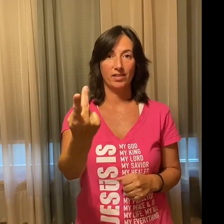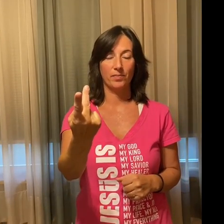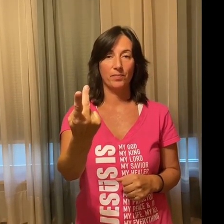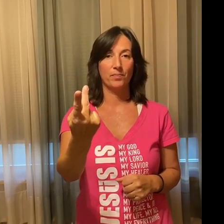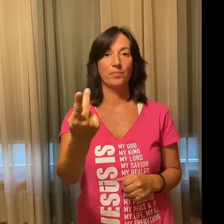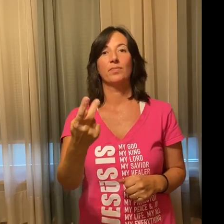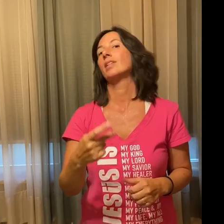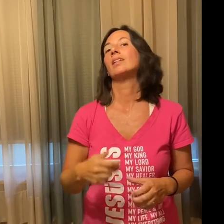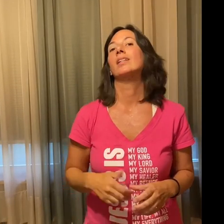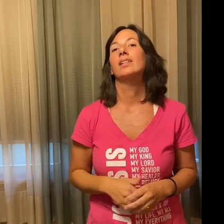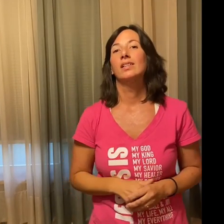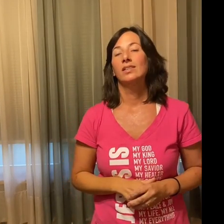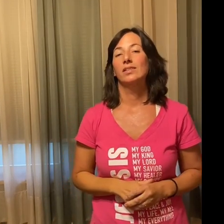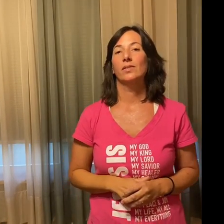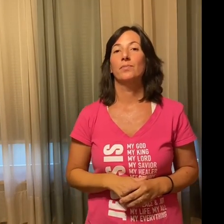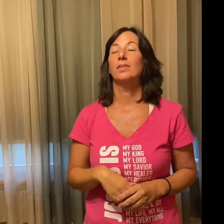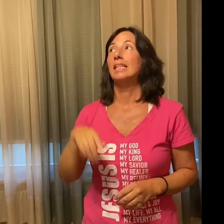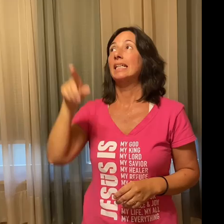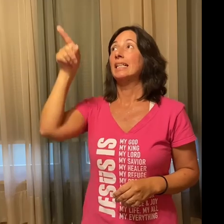us.